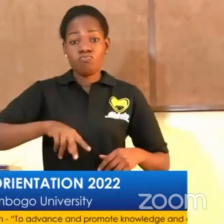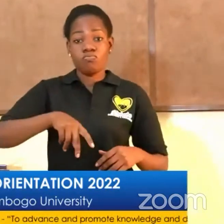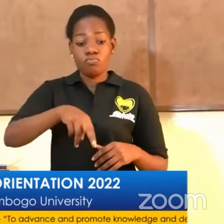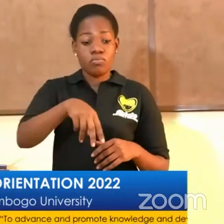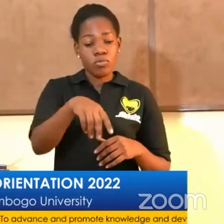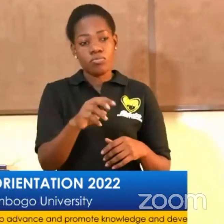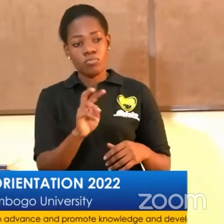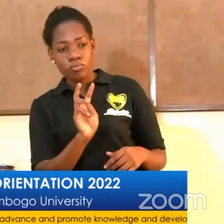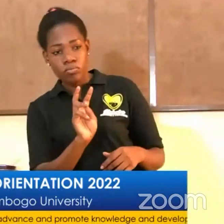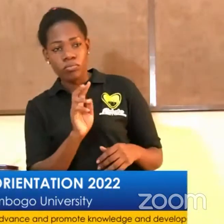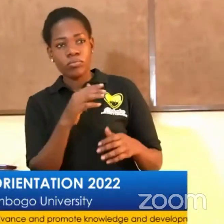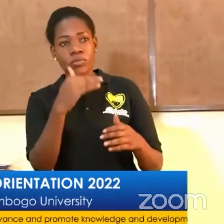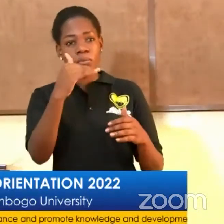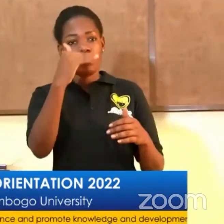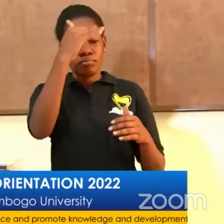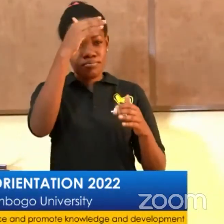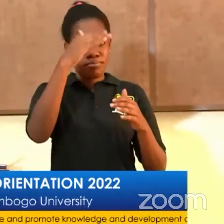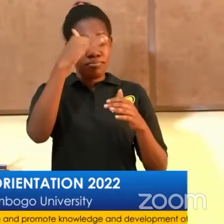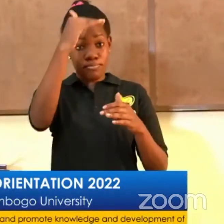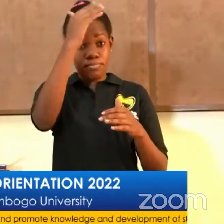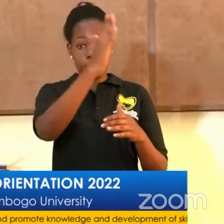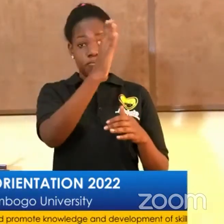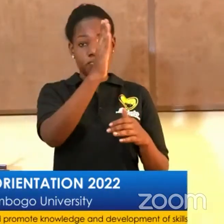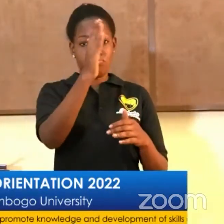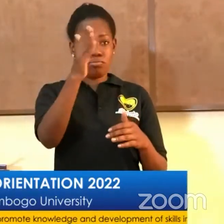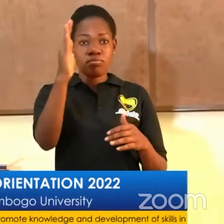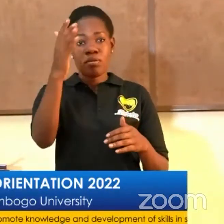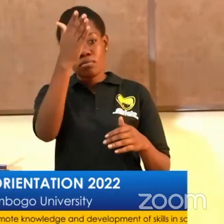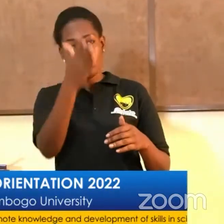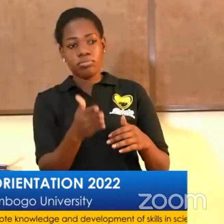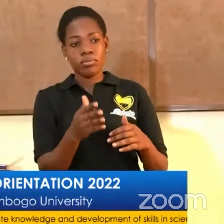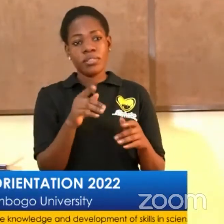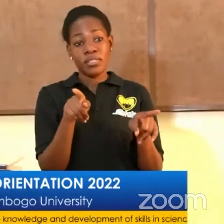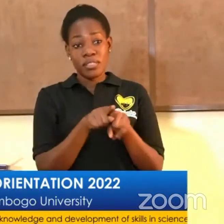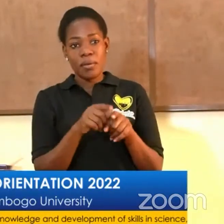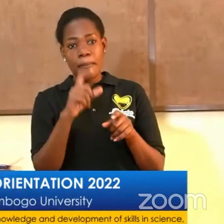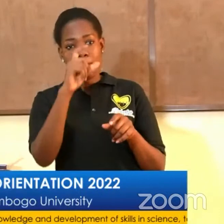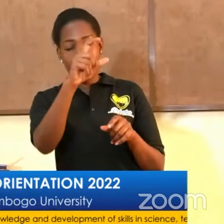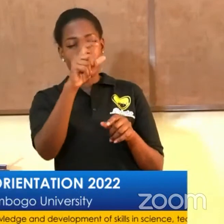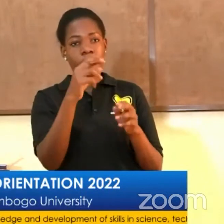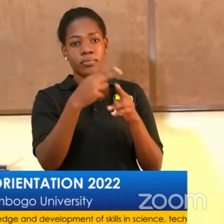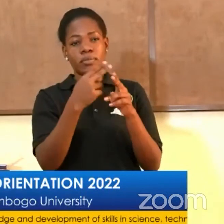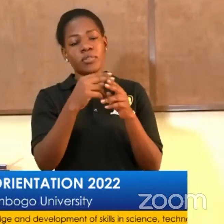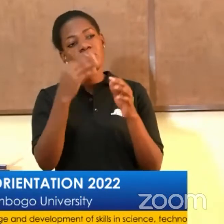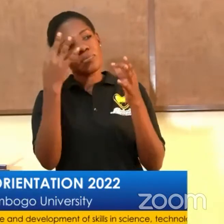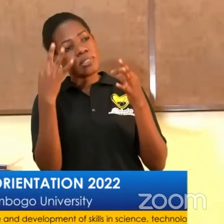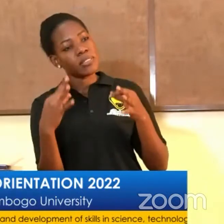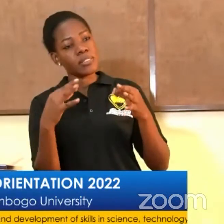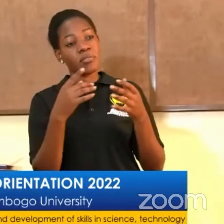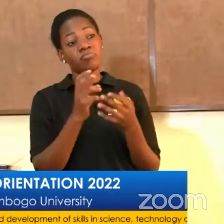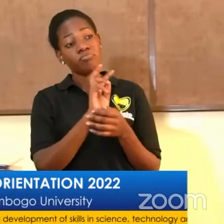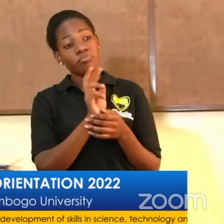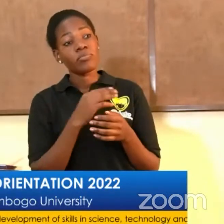our shelves are labeled. So you decide on what you want to read.